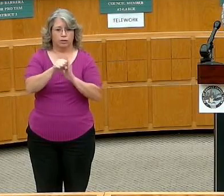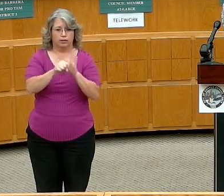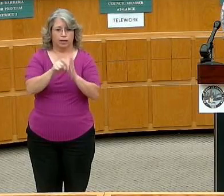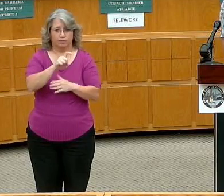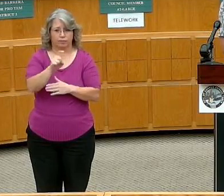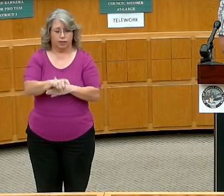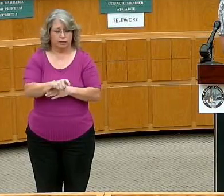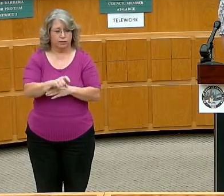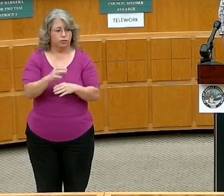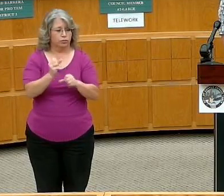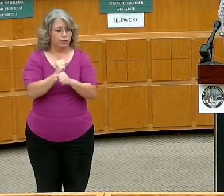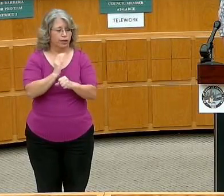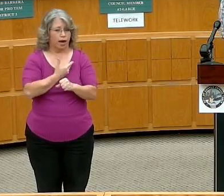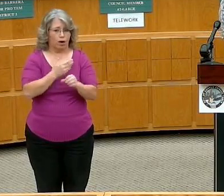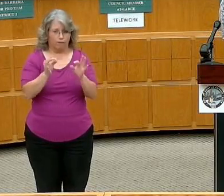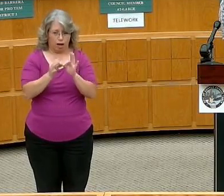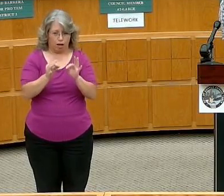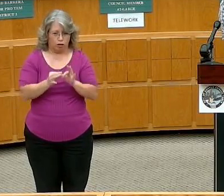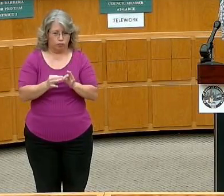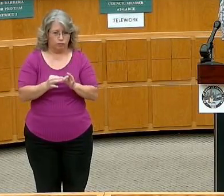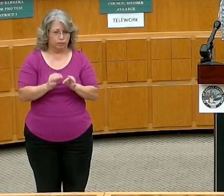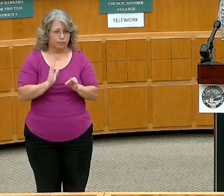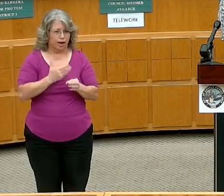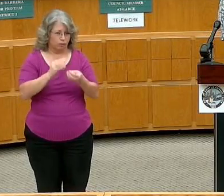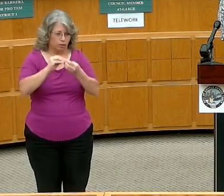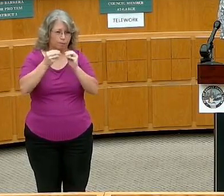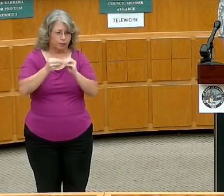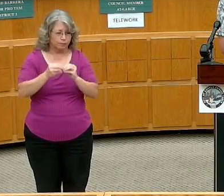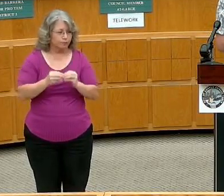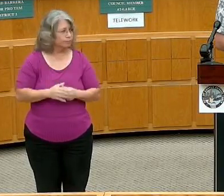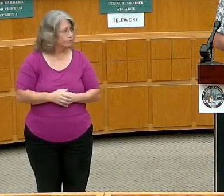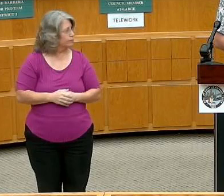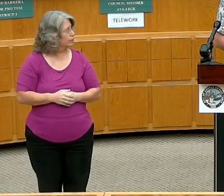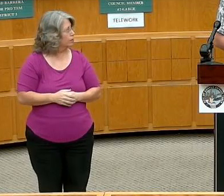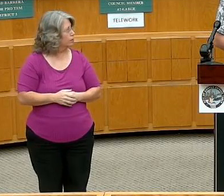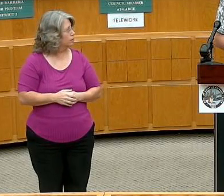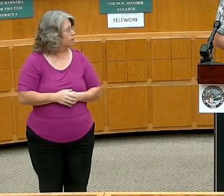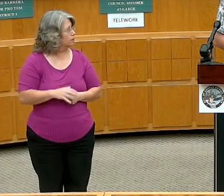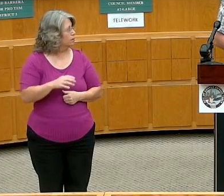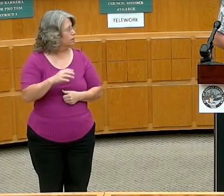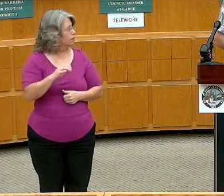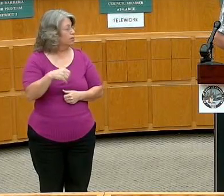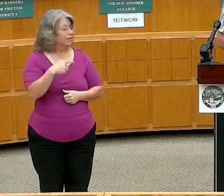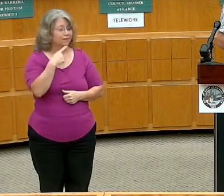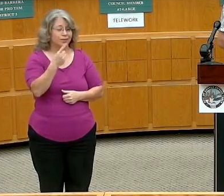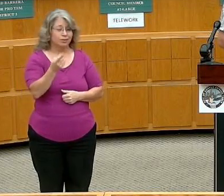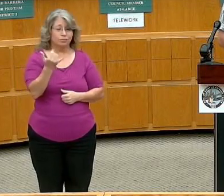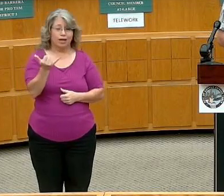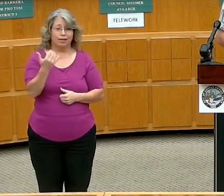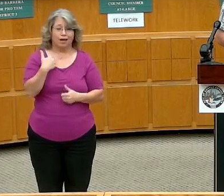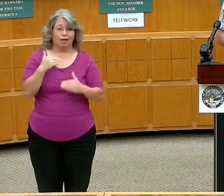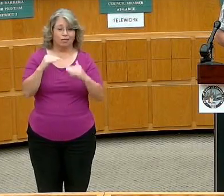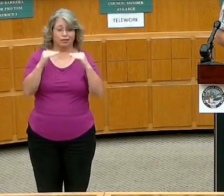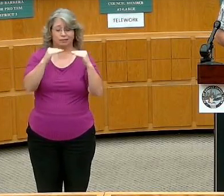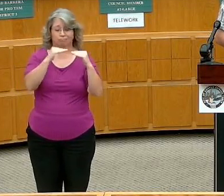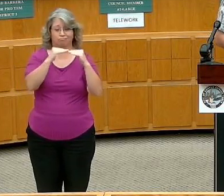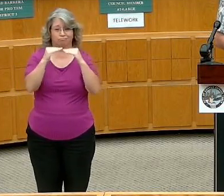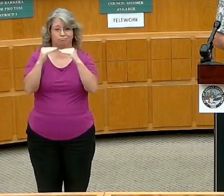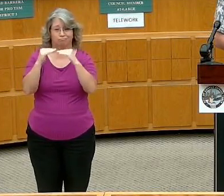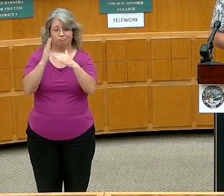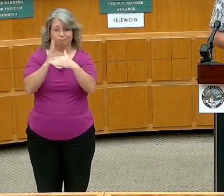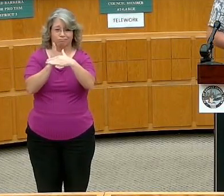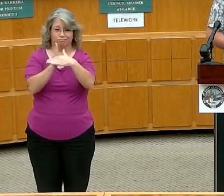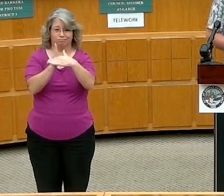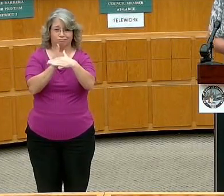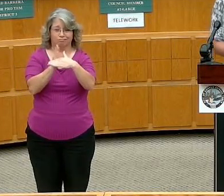social distancing. So what that should tell you is it's kind of a 50-50 proposition right now. We're right on the tipping point